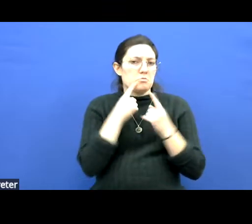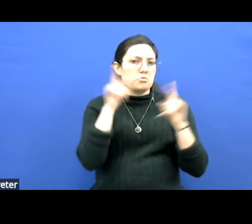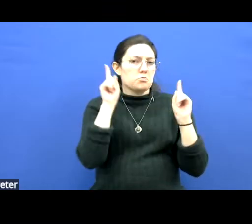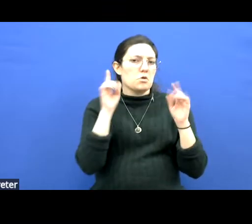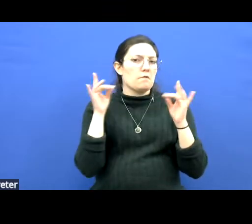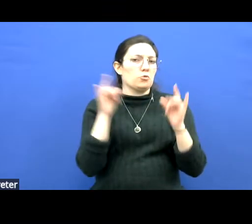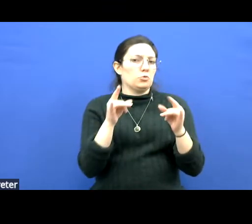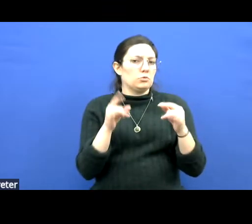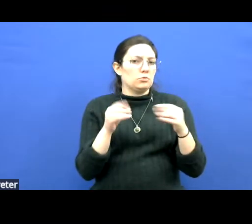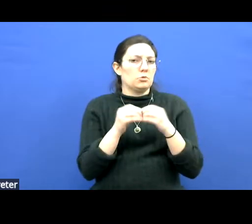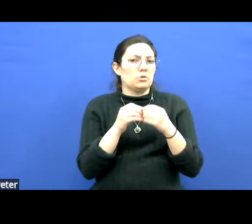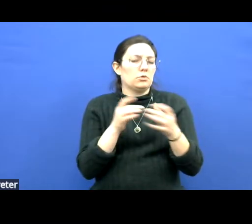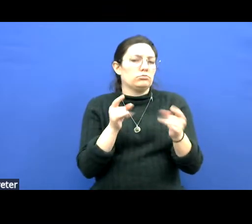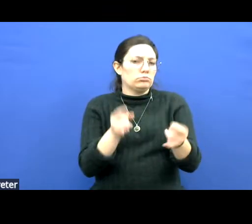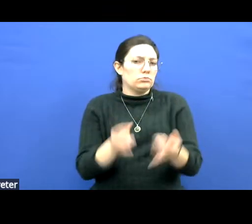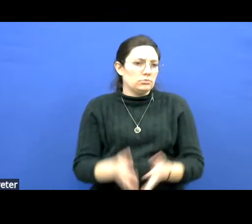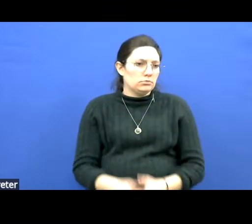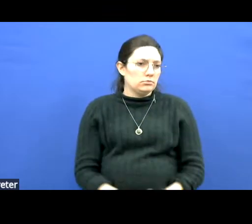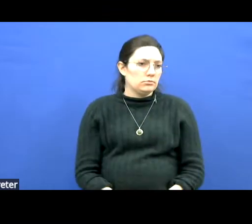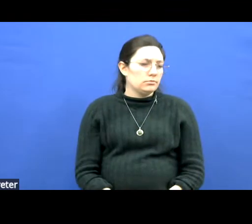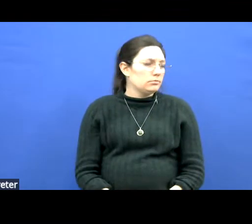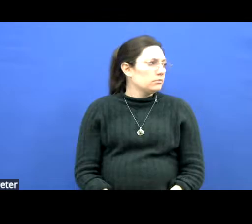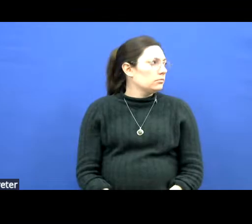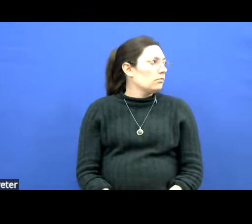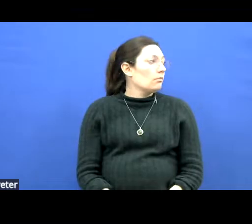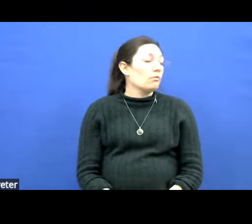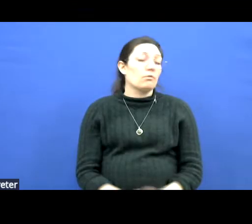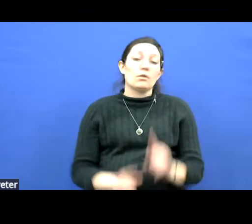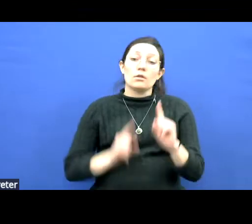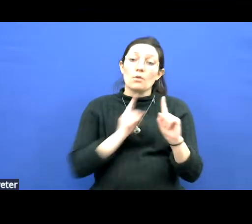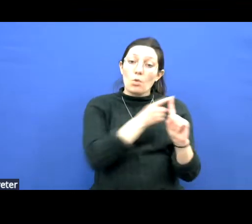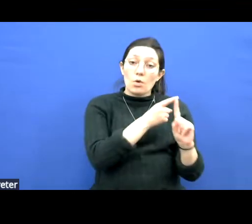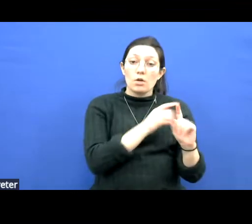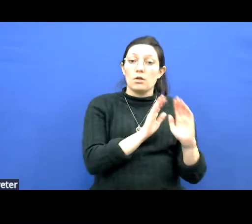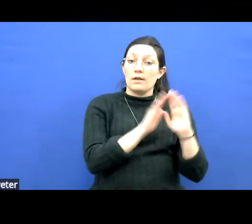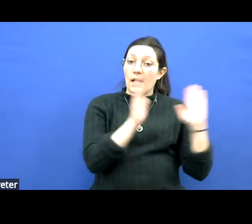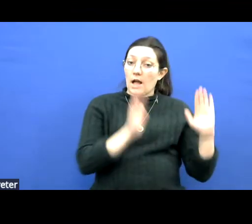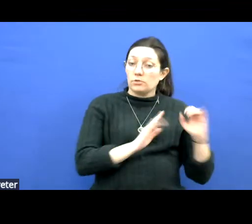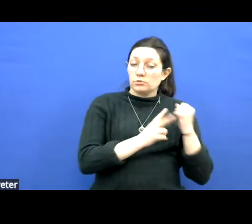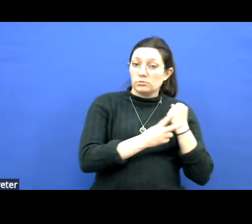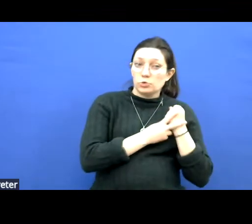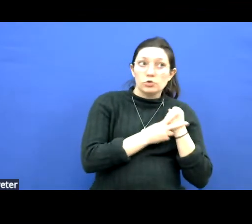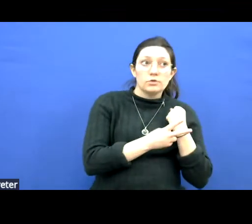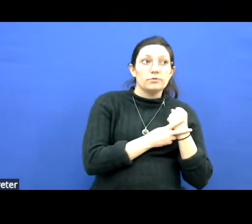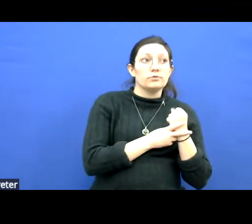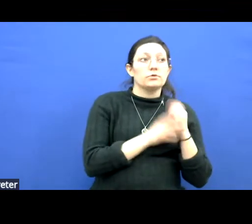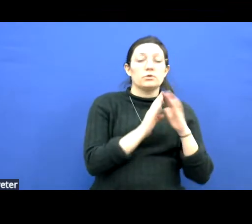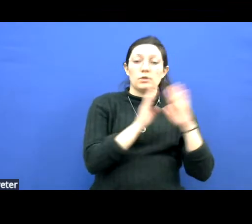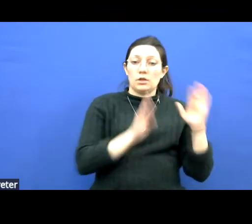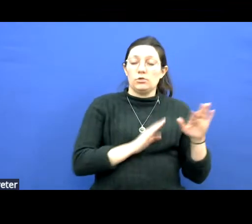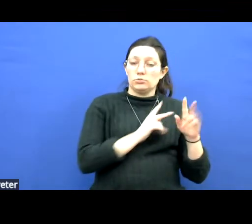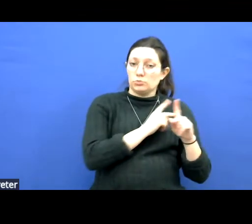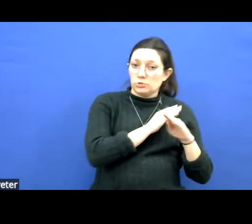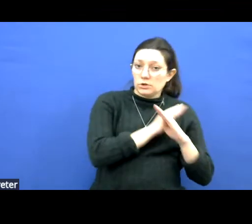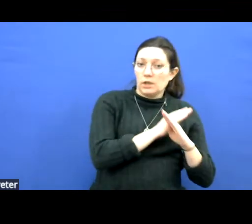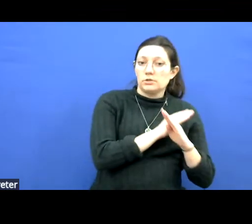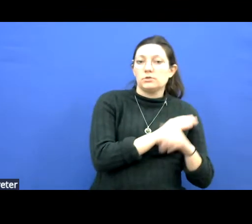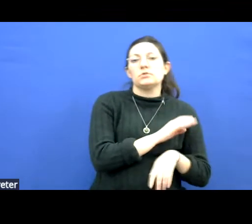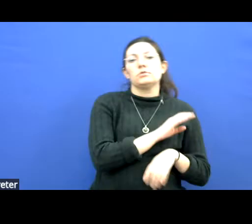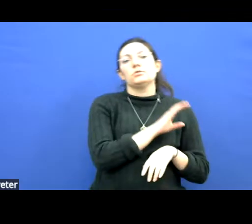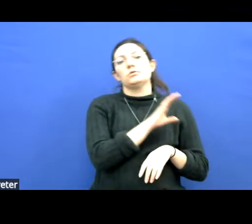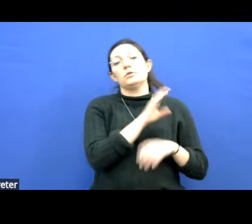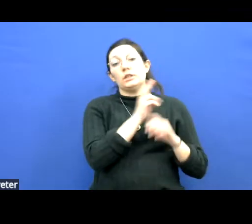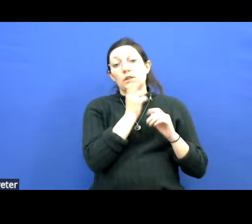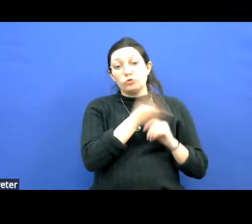but like I said, the goal is to protect the houses, to protect the historic nature of